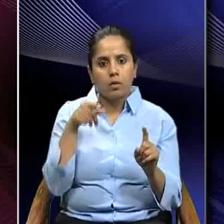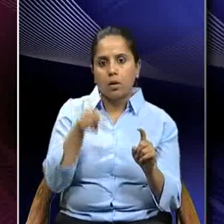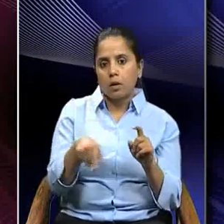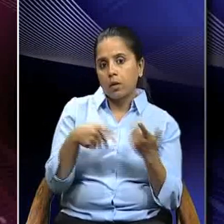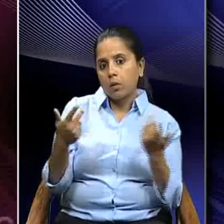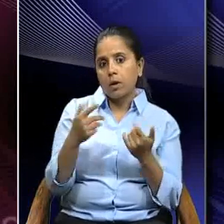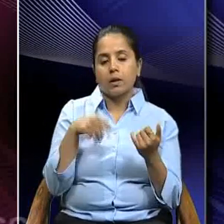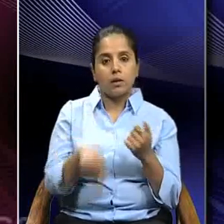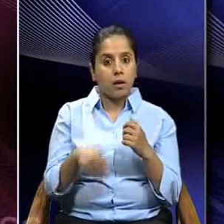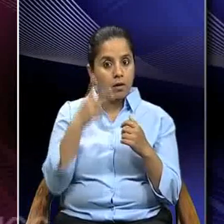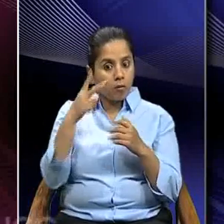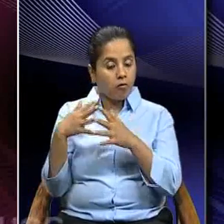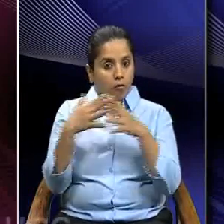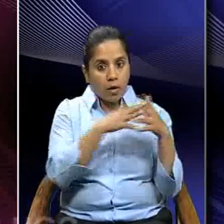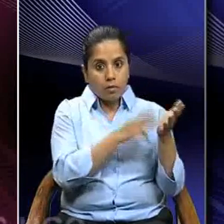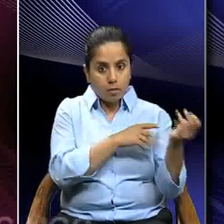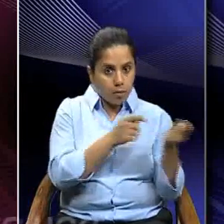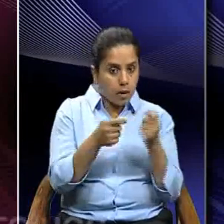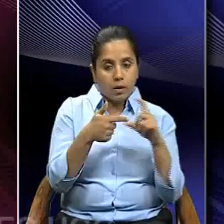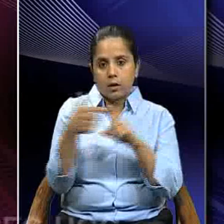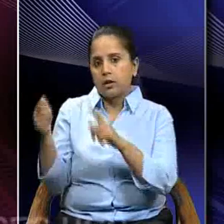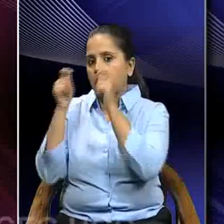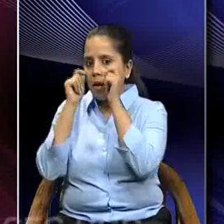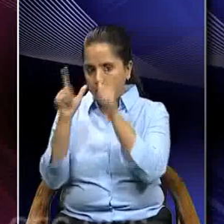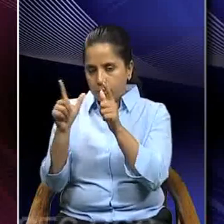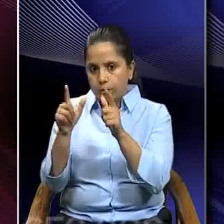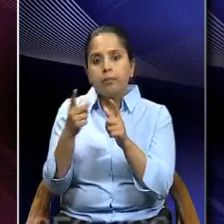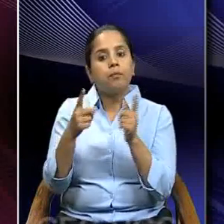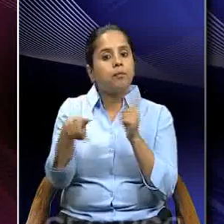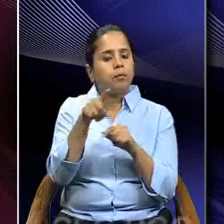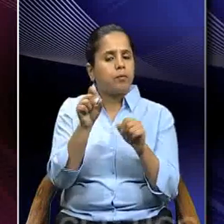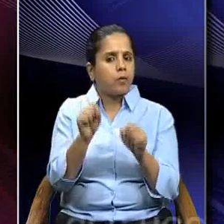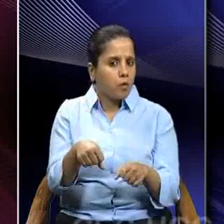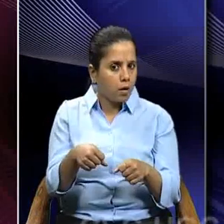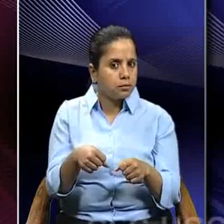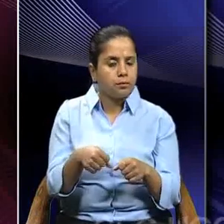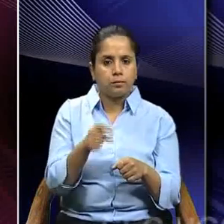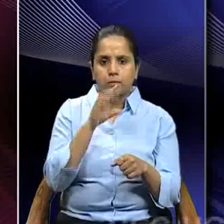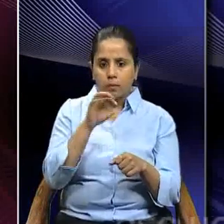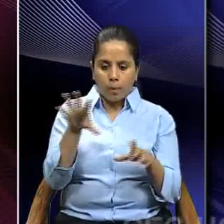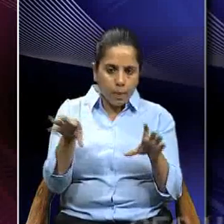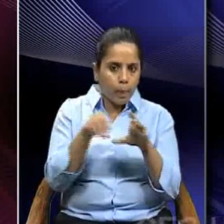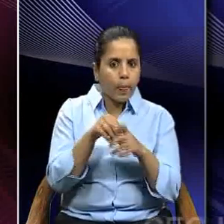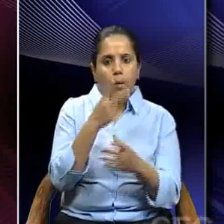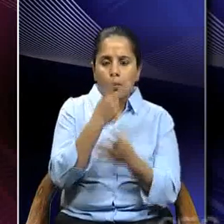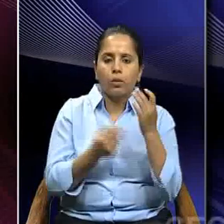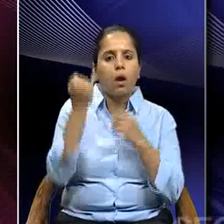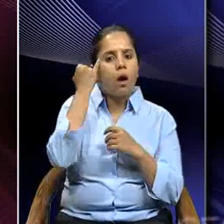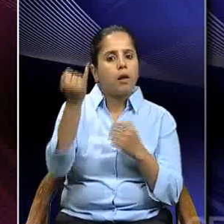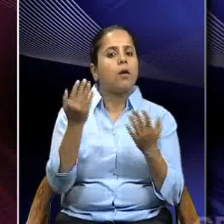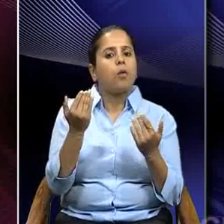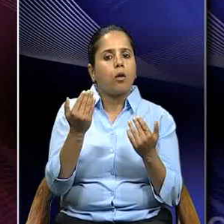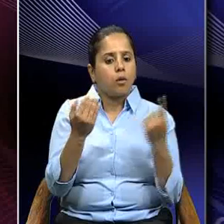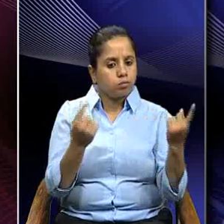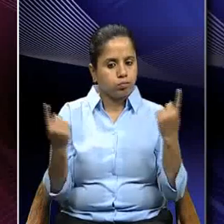of Western management and Eastern awakening. So you can actually combine both the ideas together